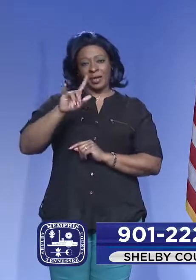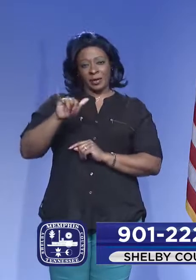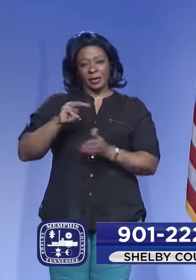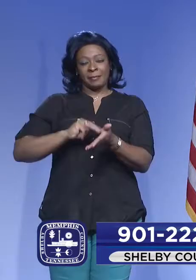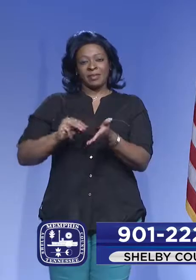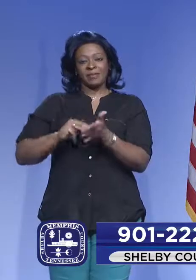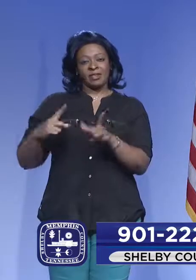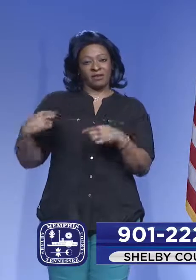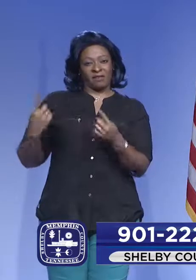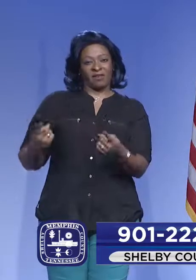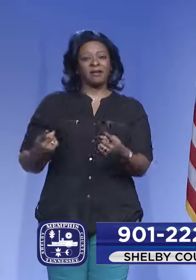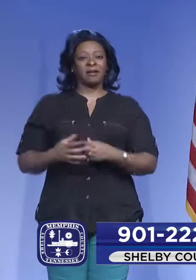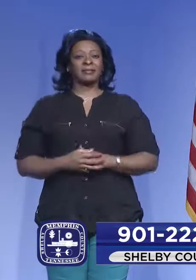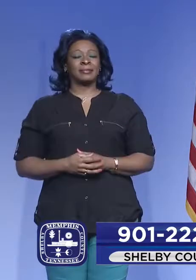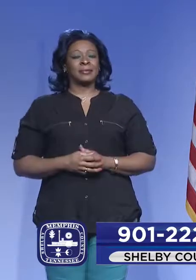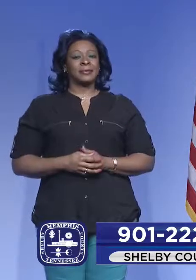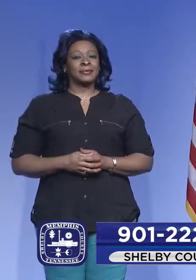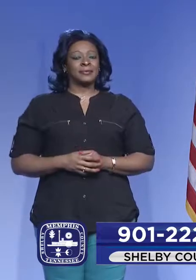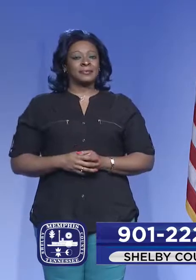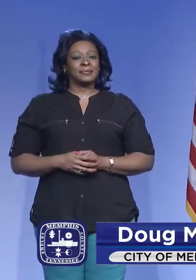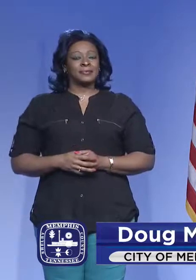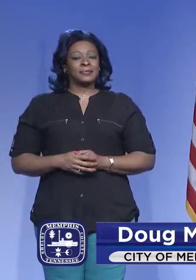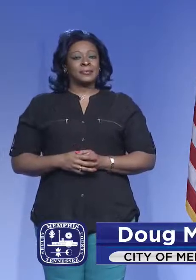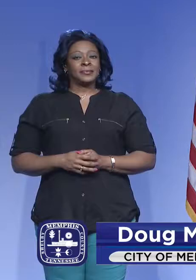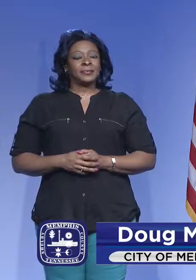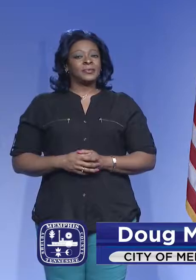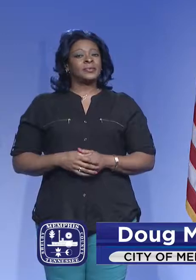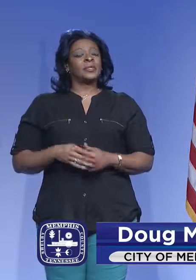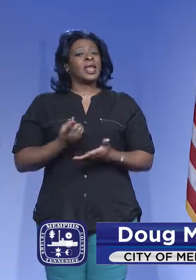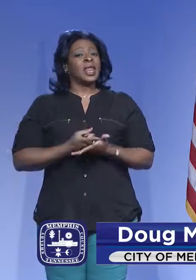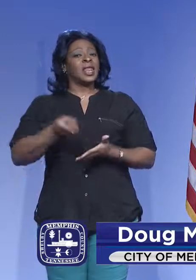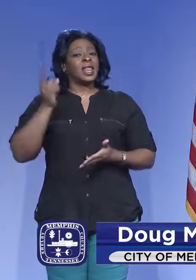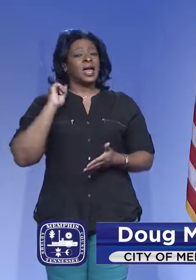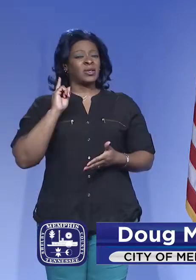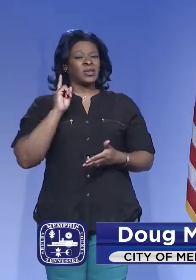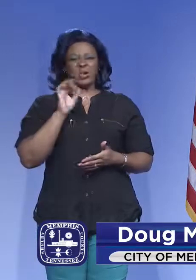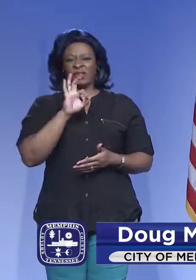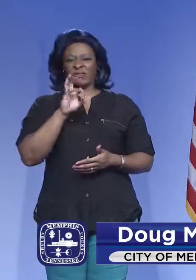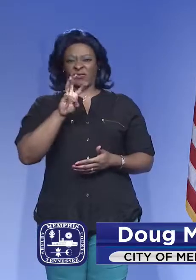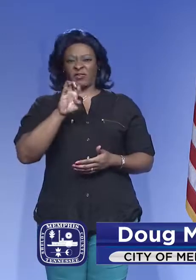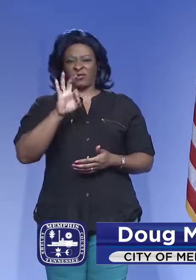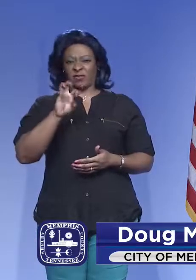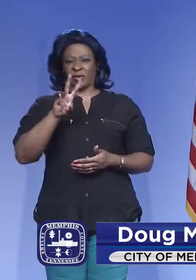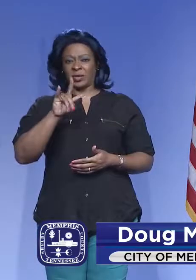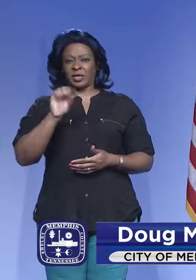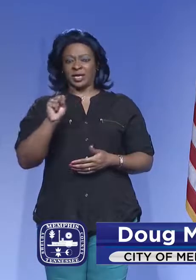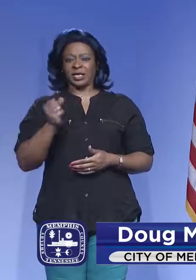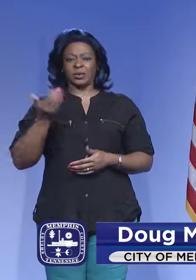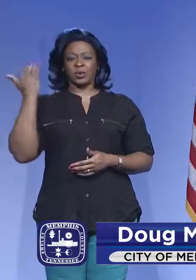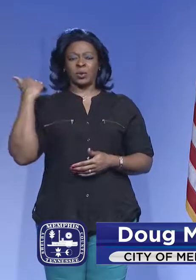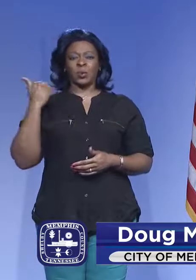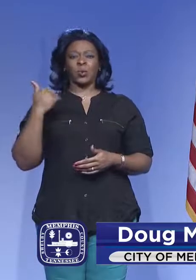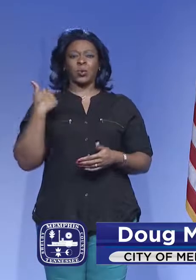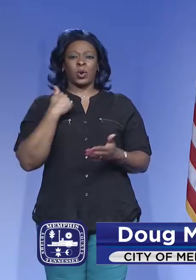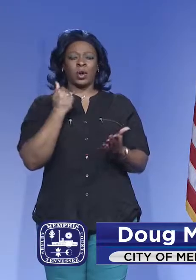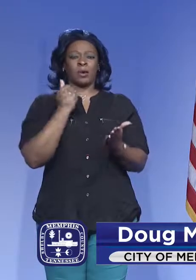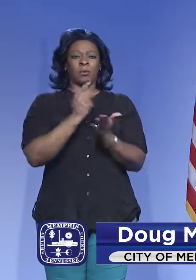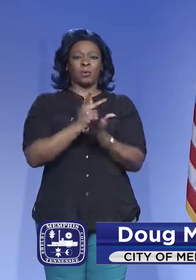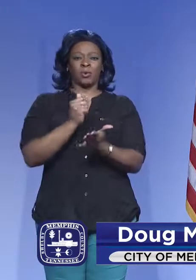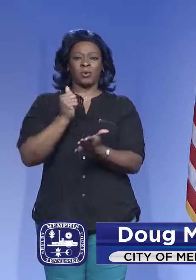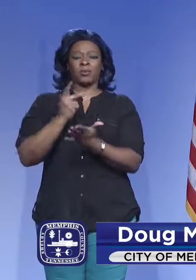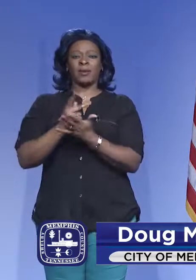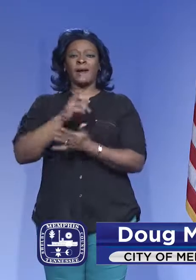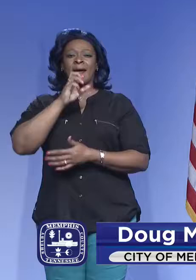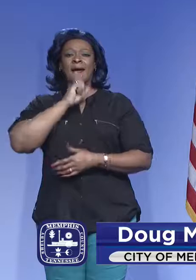Memphis. Last, as you know, we received just a few days ago approval to start vaccinating individuals